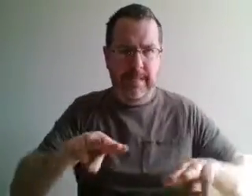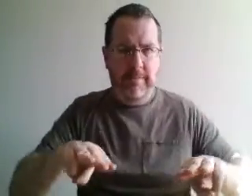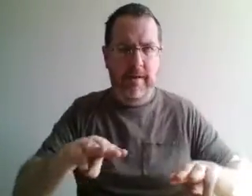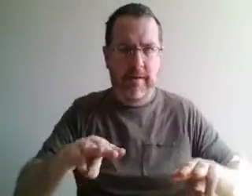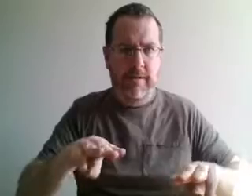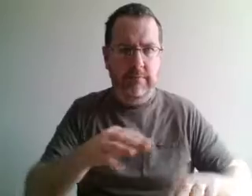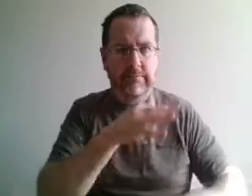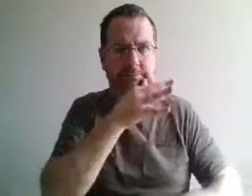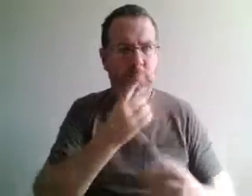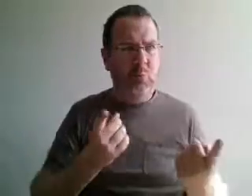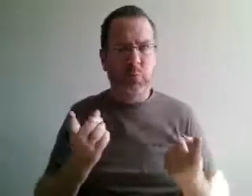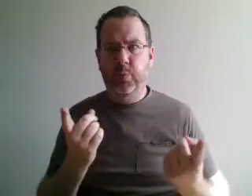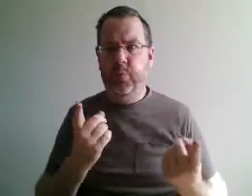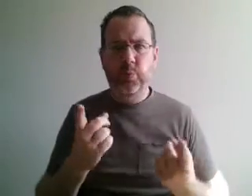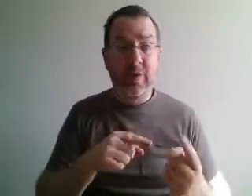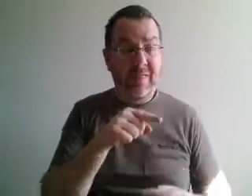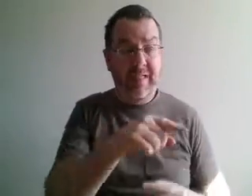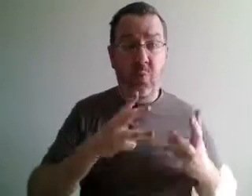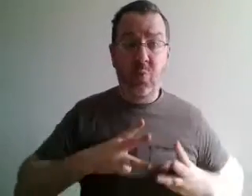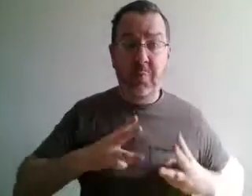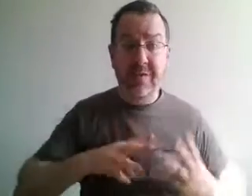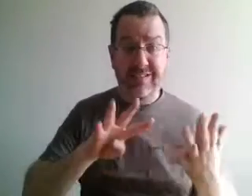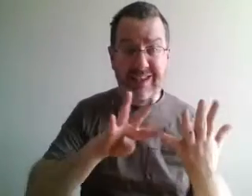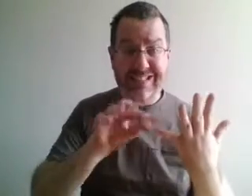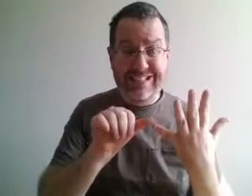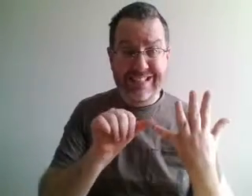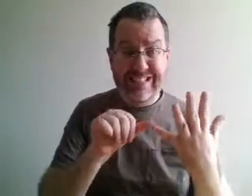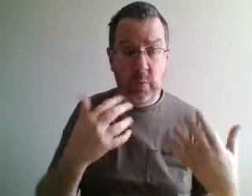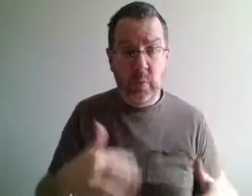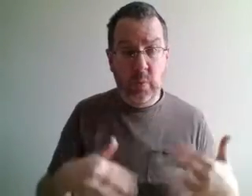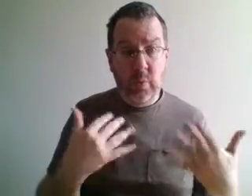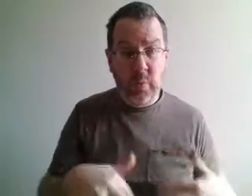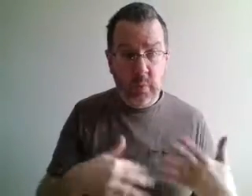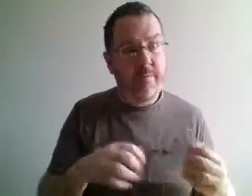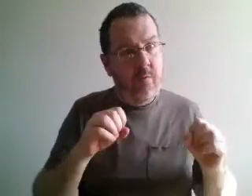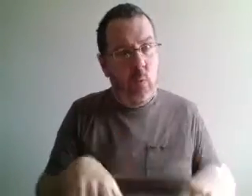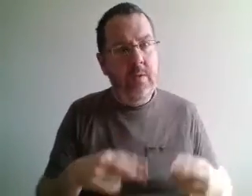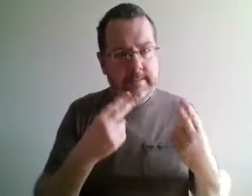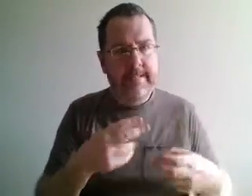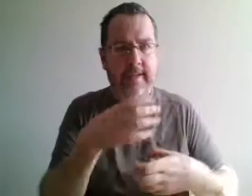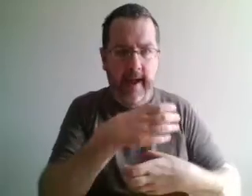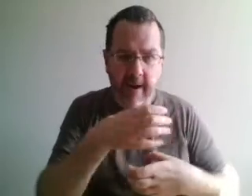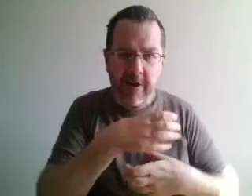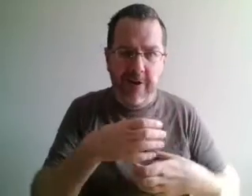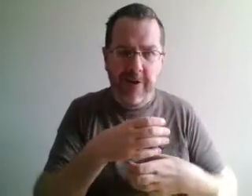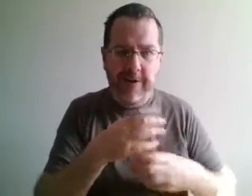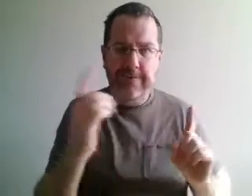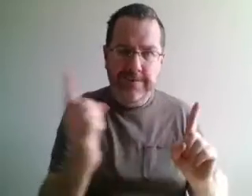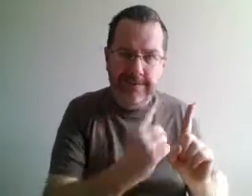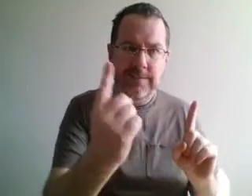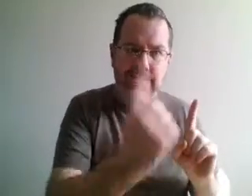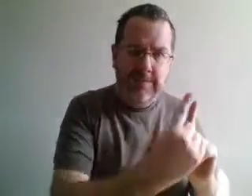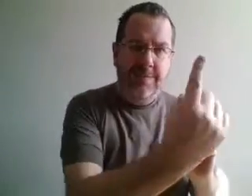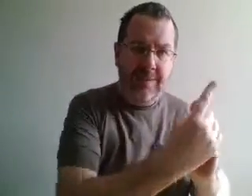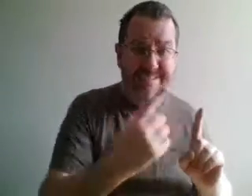This 96-year-old lady obviously needs care, and she needs a lot of care, as outlined by 5